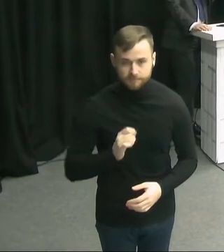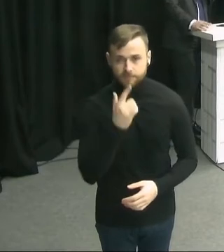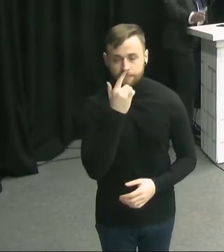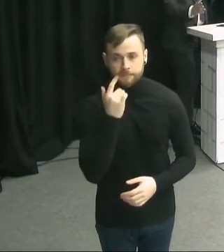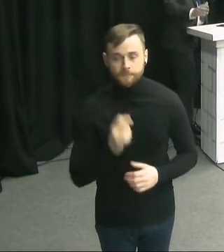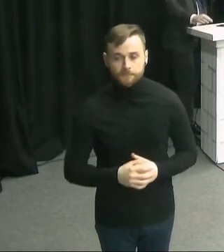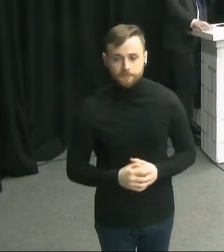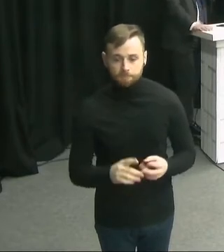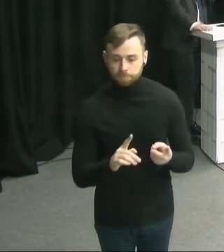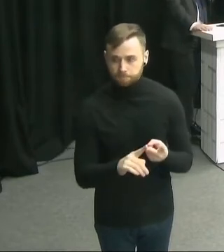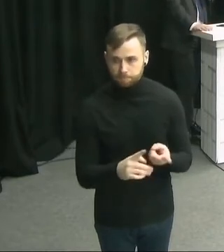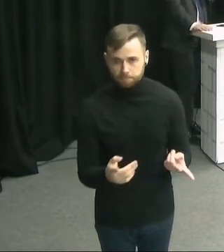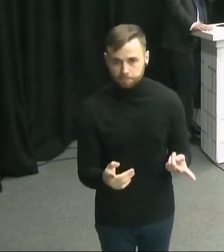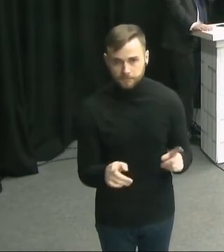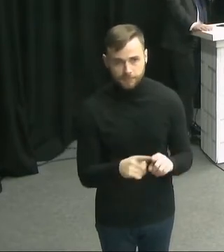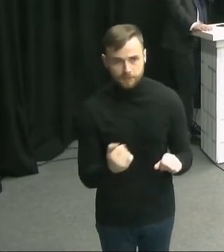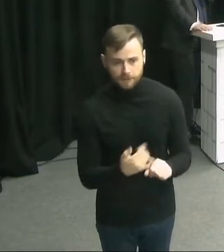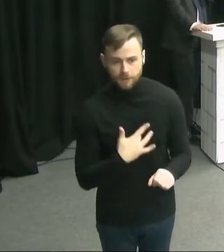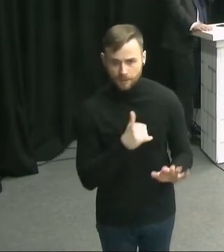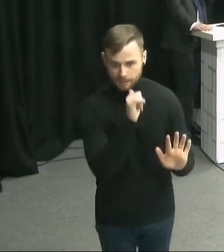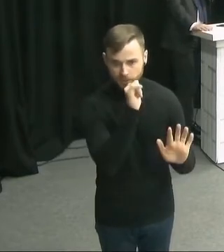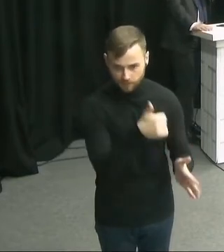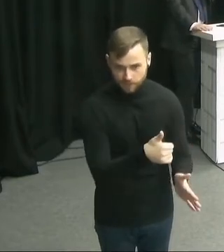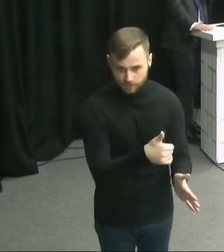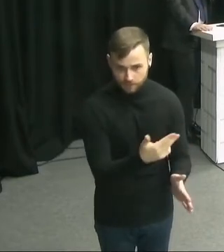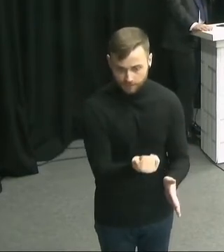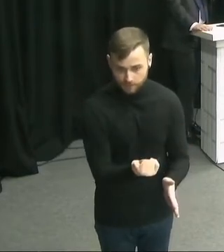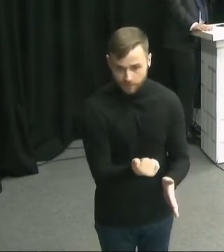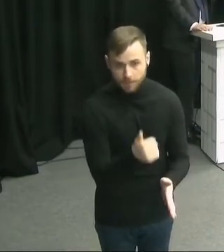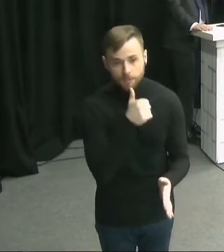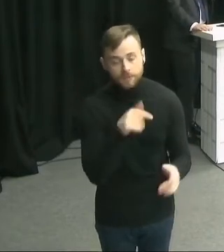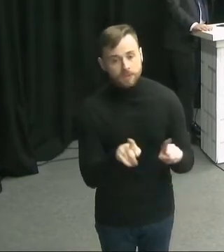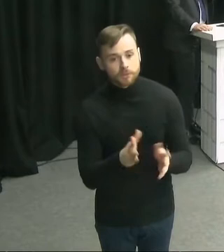is highly regulated, so 6 years probably is